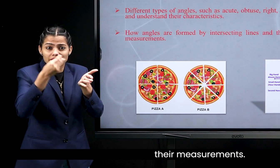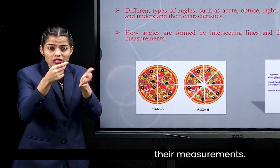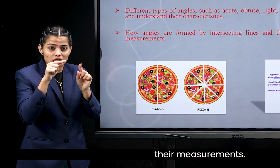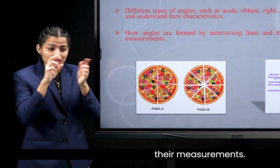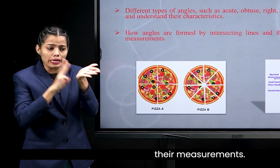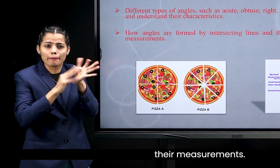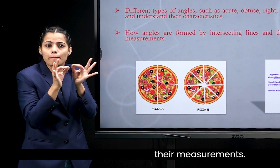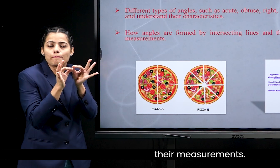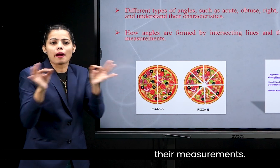measurements.